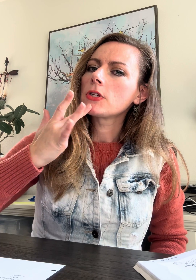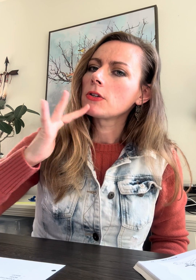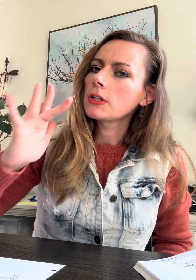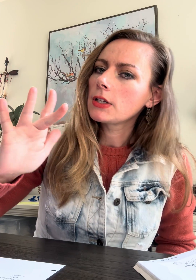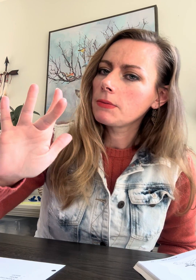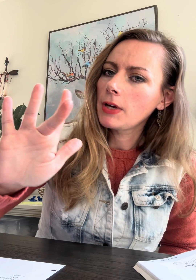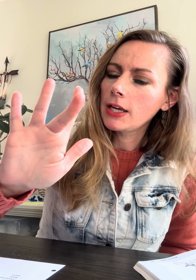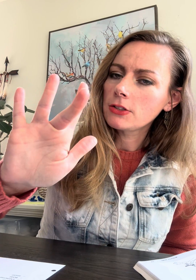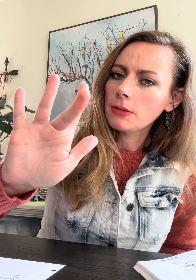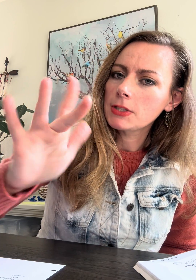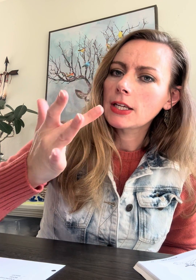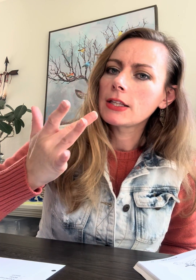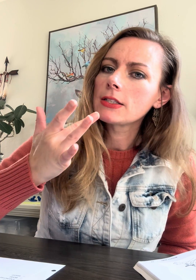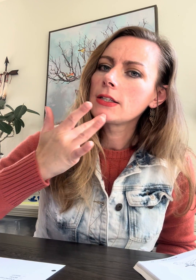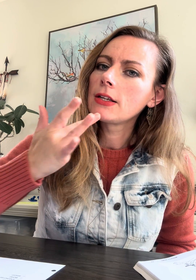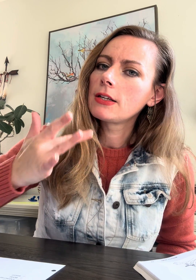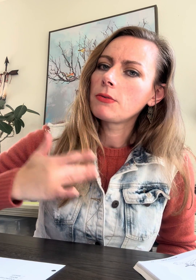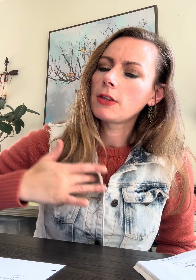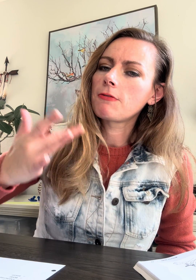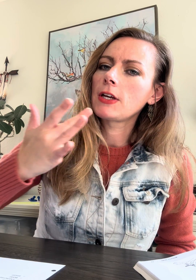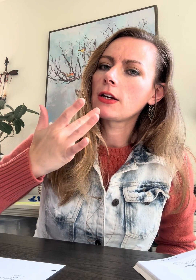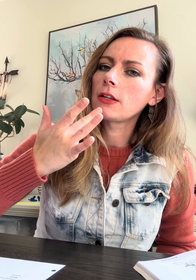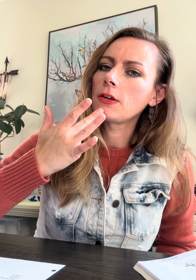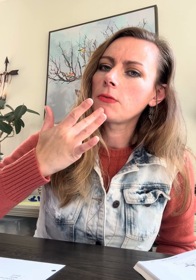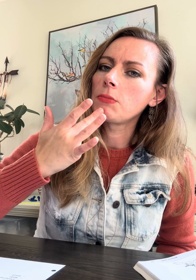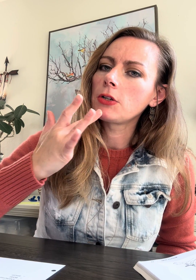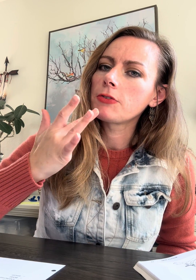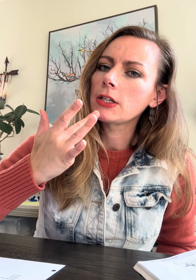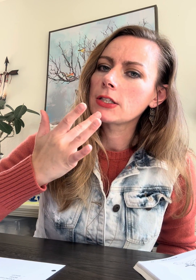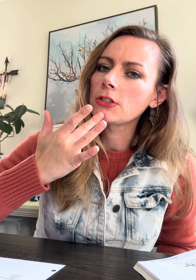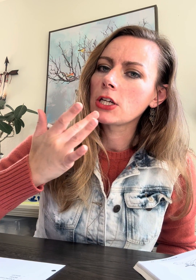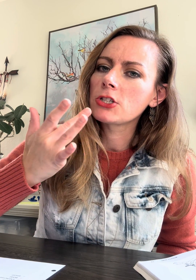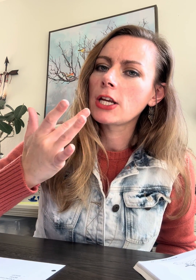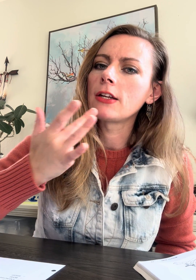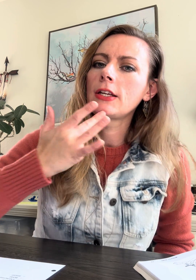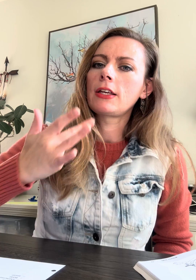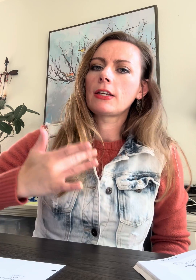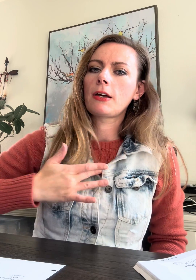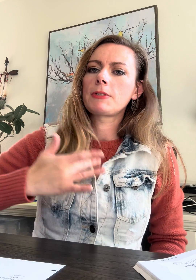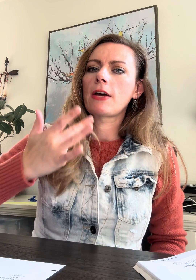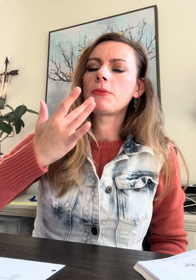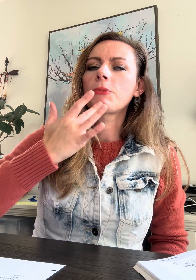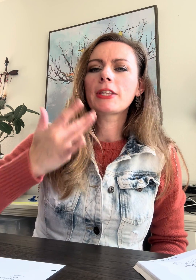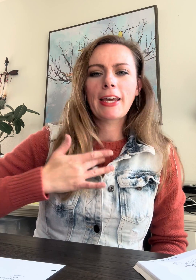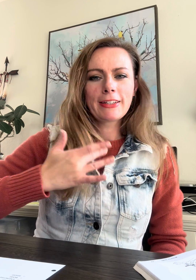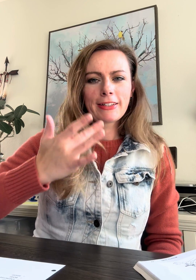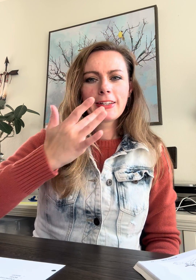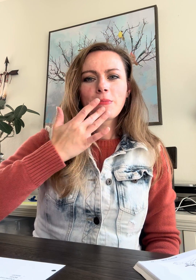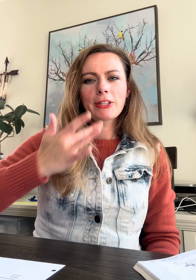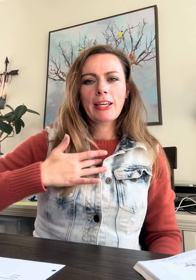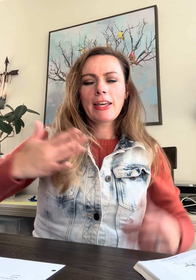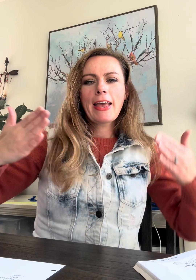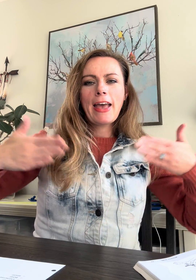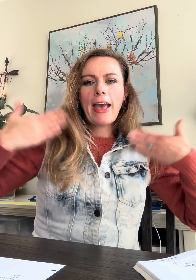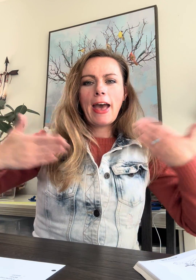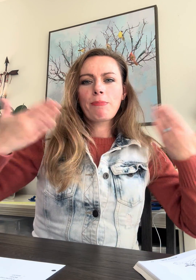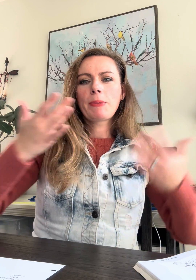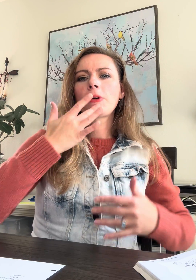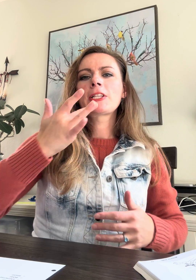So look at my hand shape is like this, with the finger, the middle finger touching your chin, and then come down. Birthday, birthday. Happy